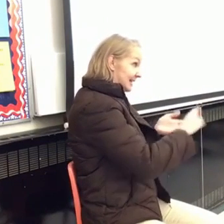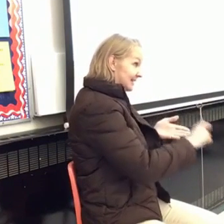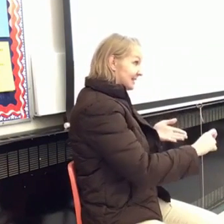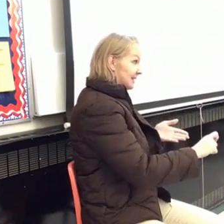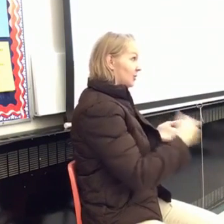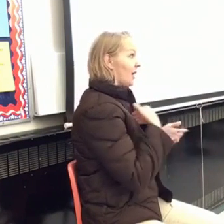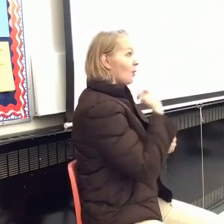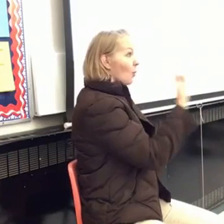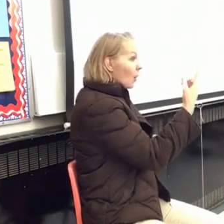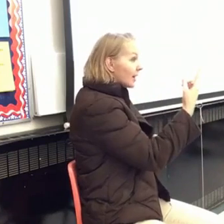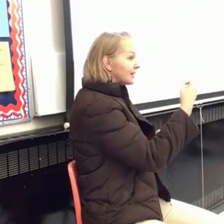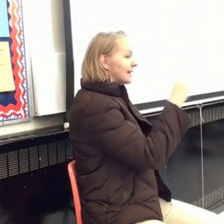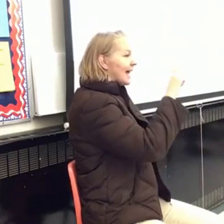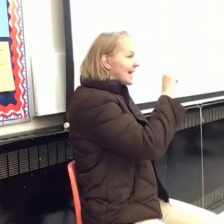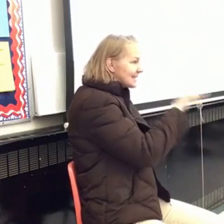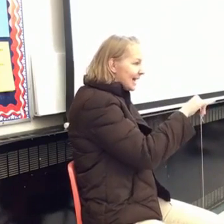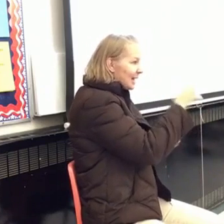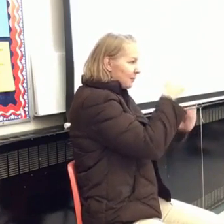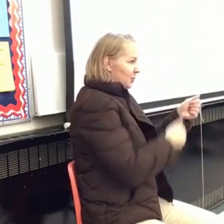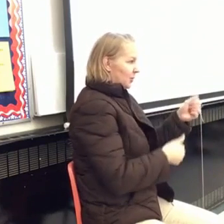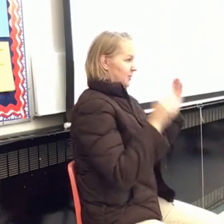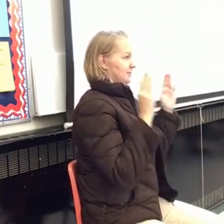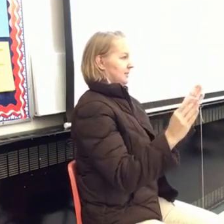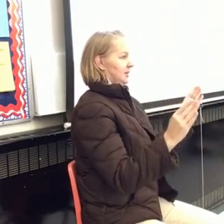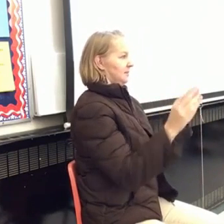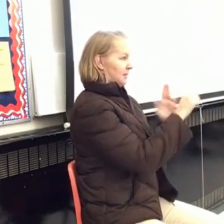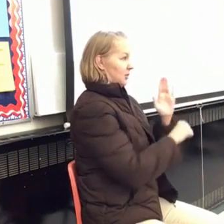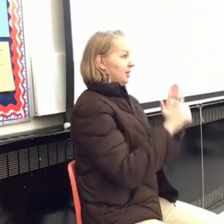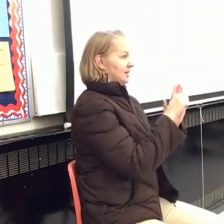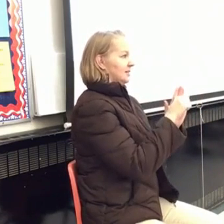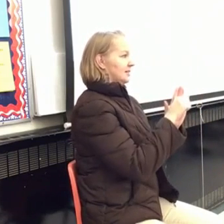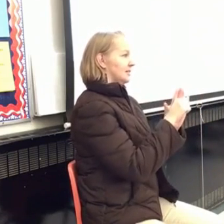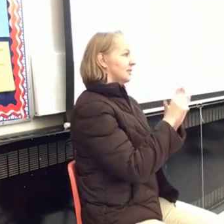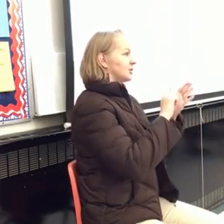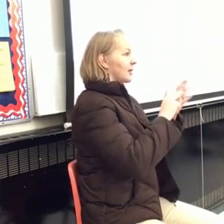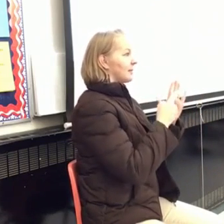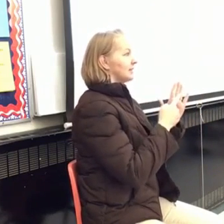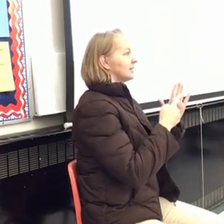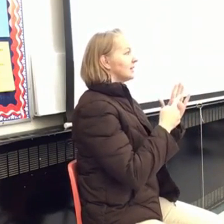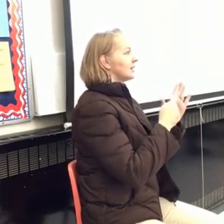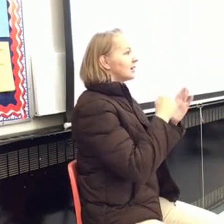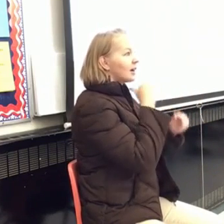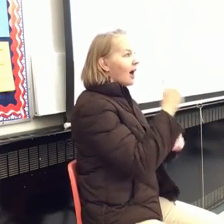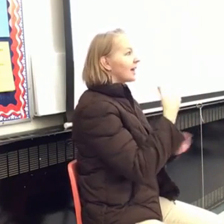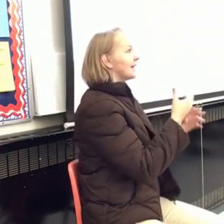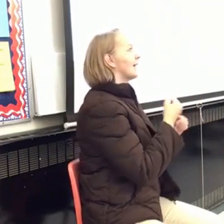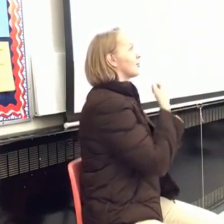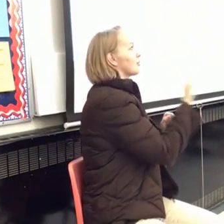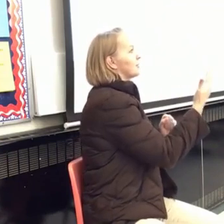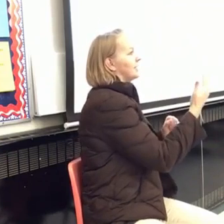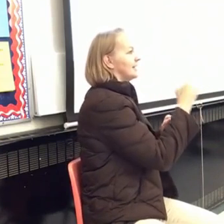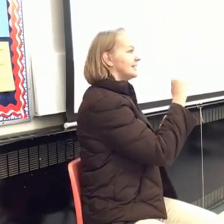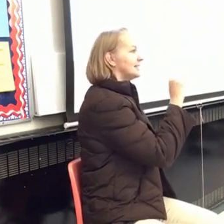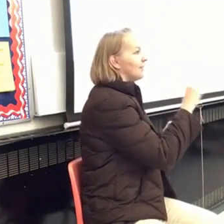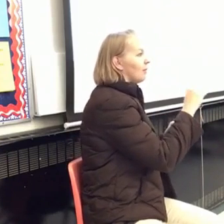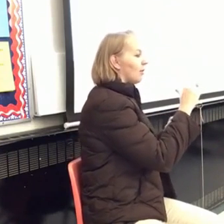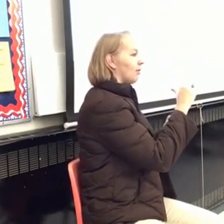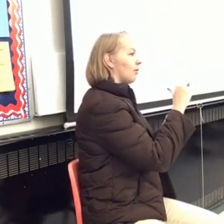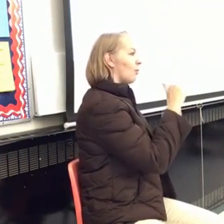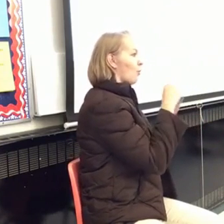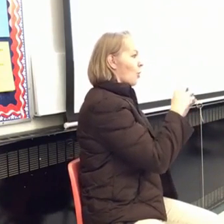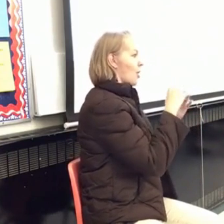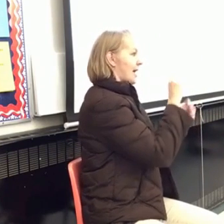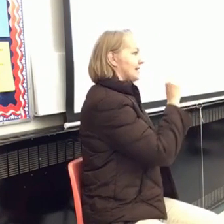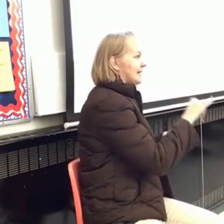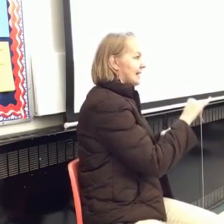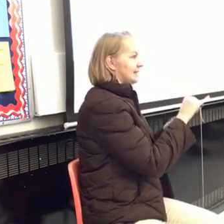only have one essay per period. As in, you won't get 3 Civil War essays in the same AP exam.